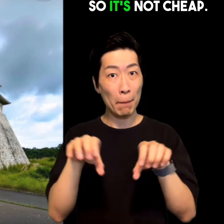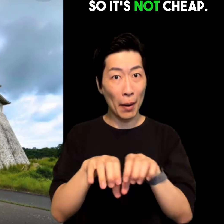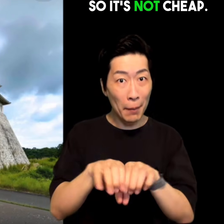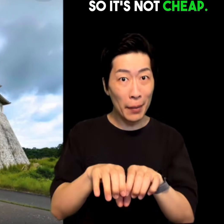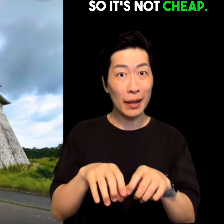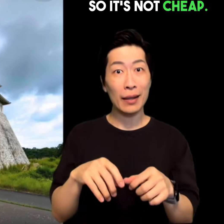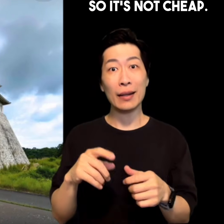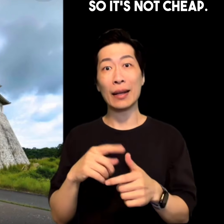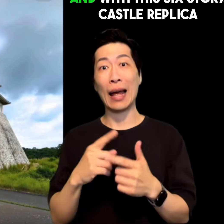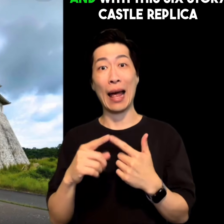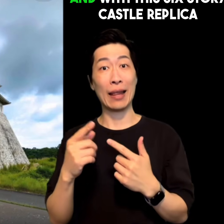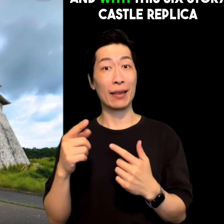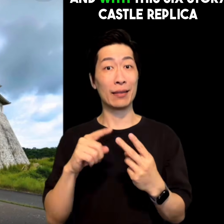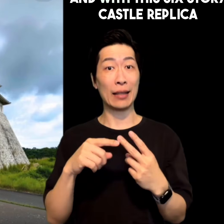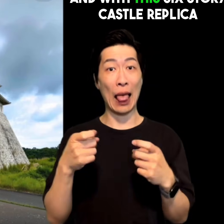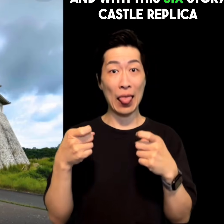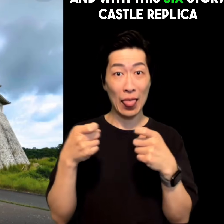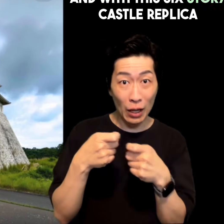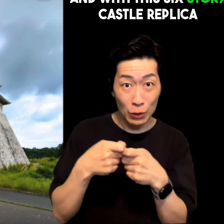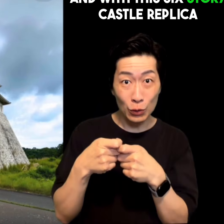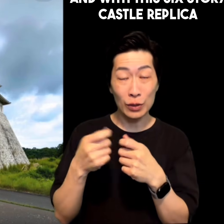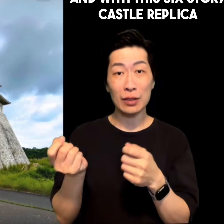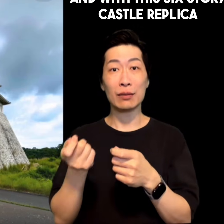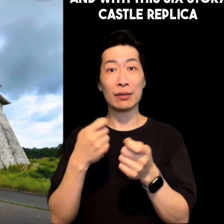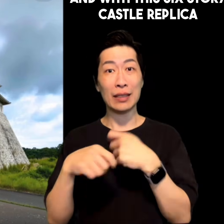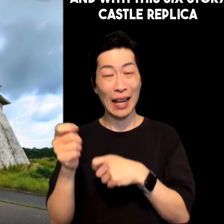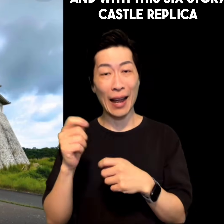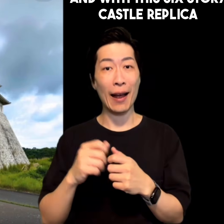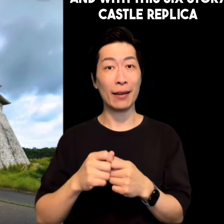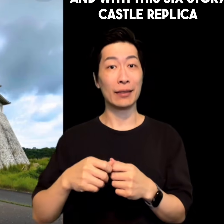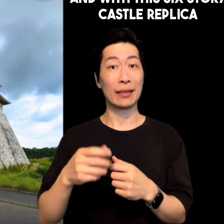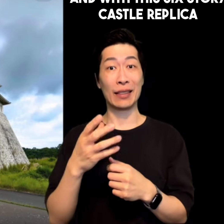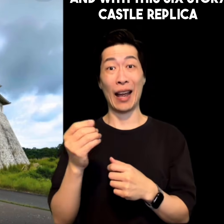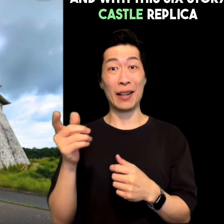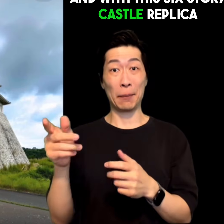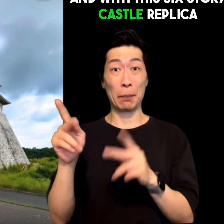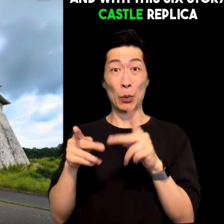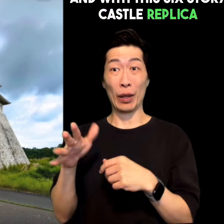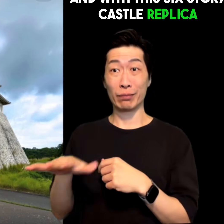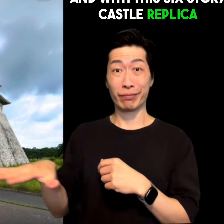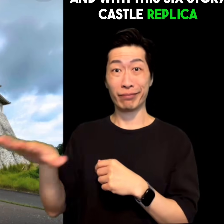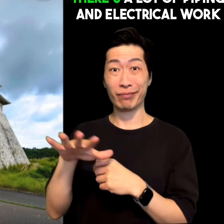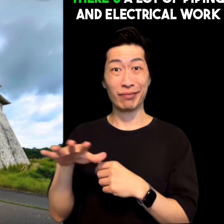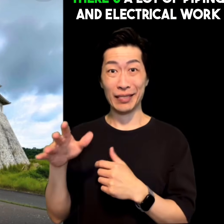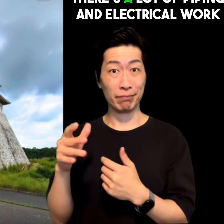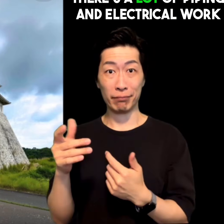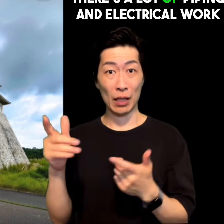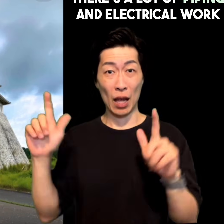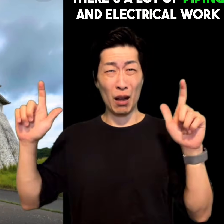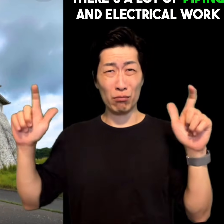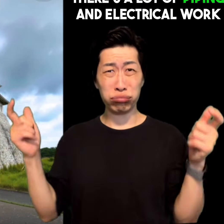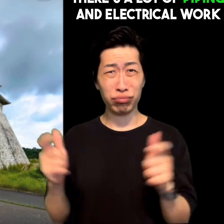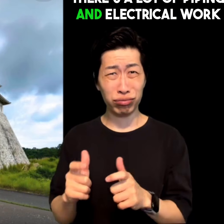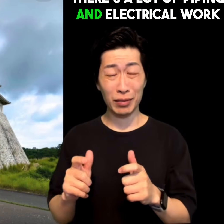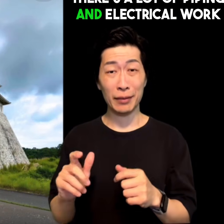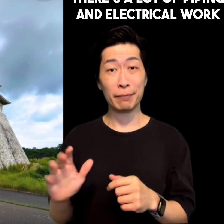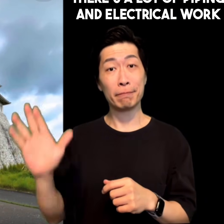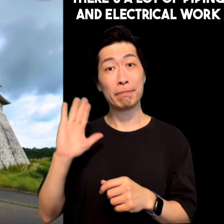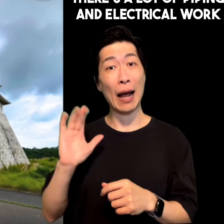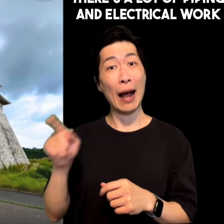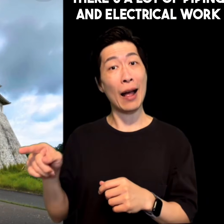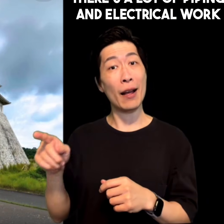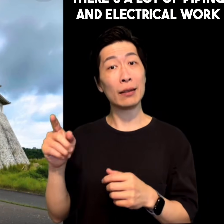So it's not cheap. And with this 6-story castle replica, there's a lot of piping